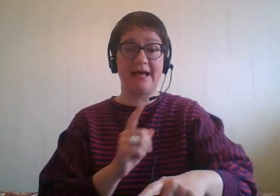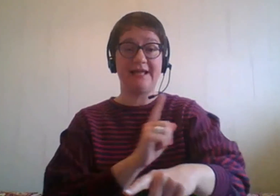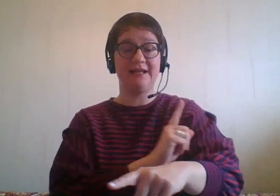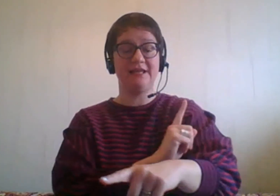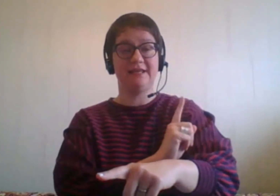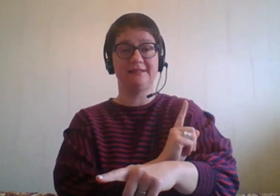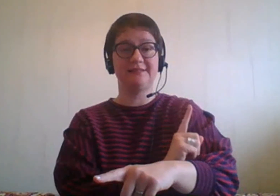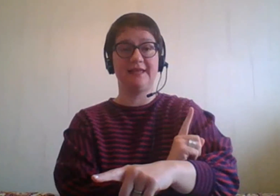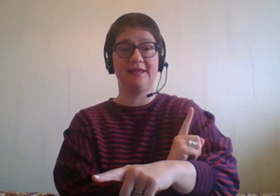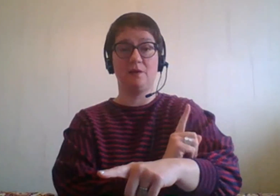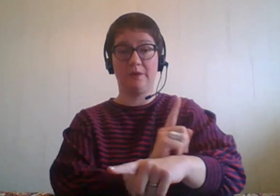timeline, you could say a week,